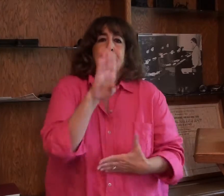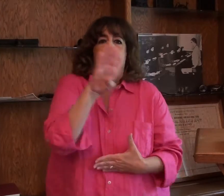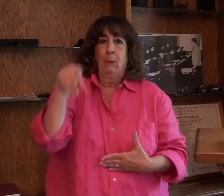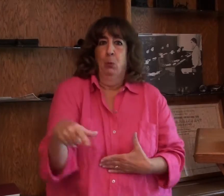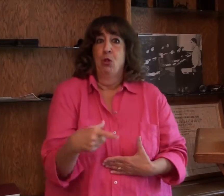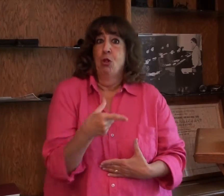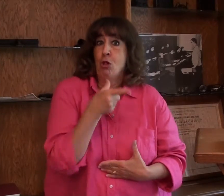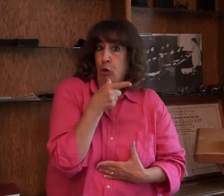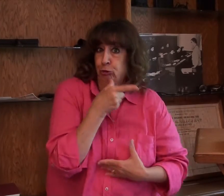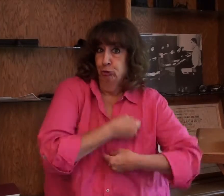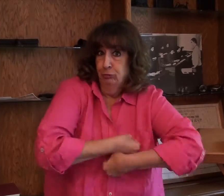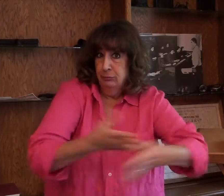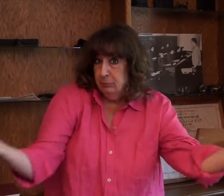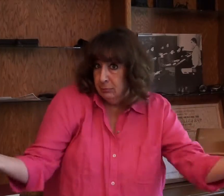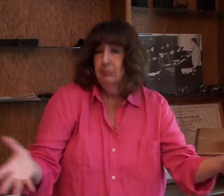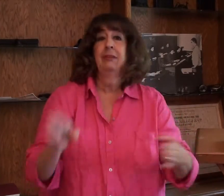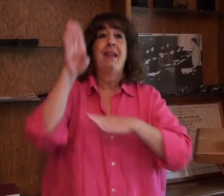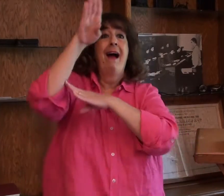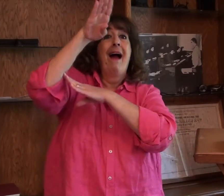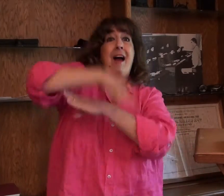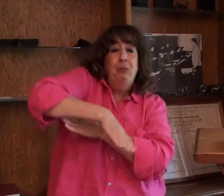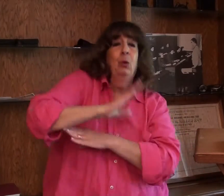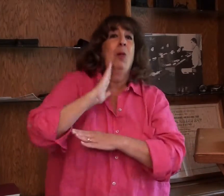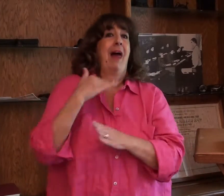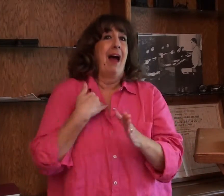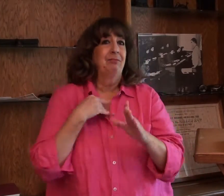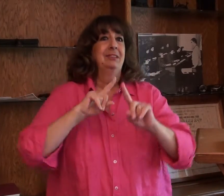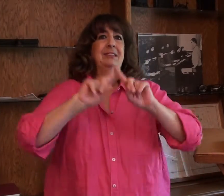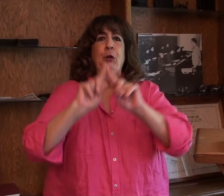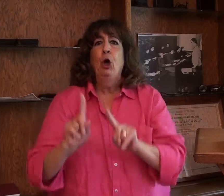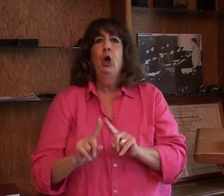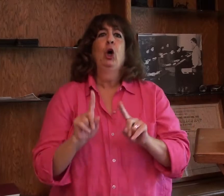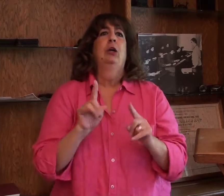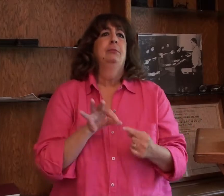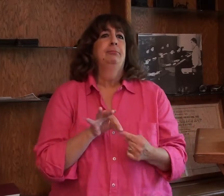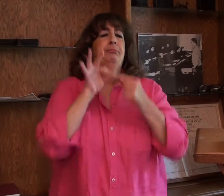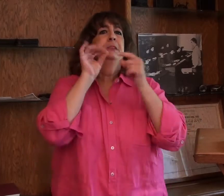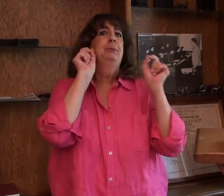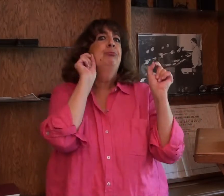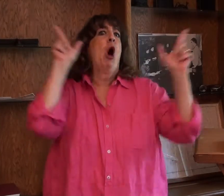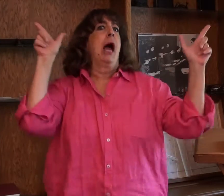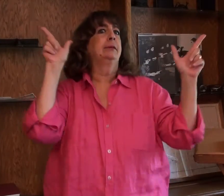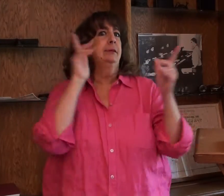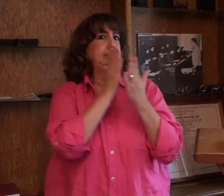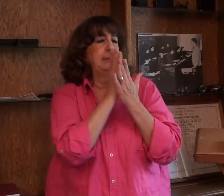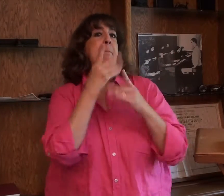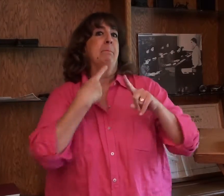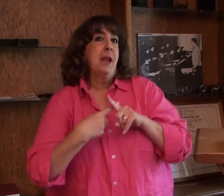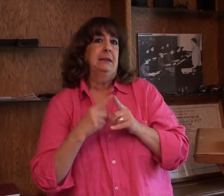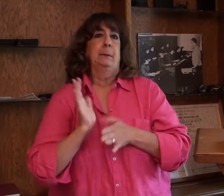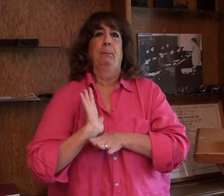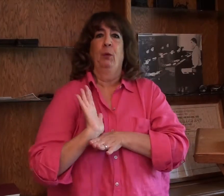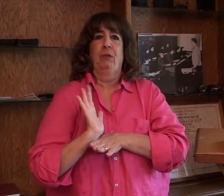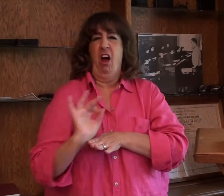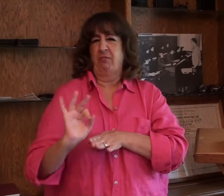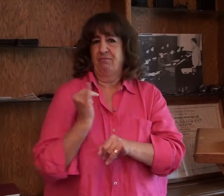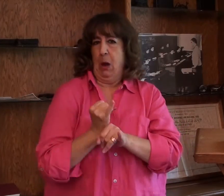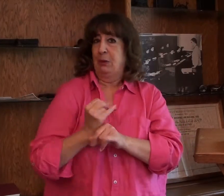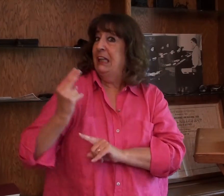have a great barbecue lunch in the afternoon, and then after lunch we have some surprises planned, and we'll